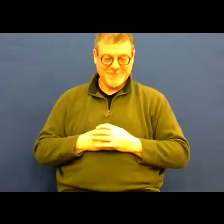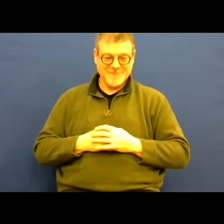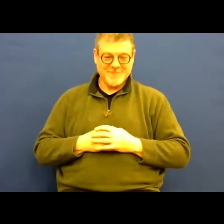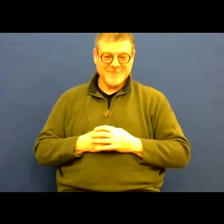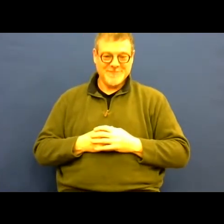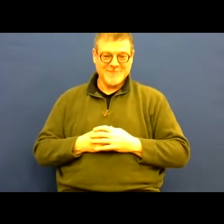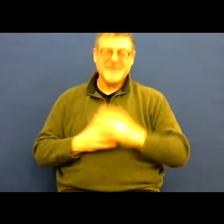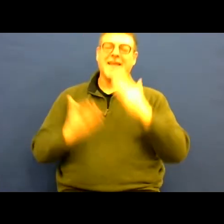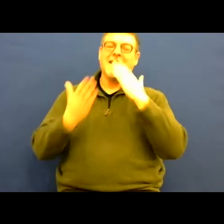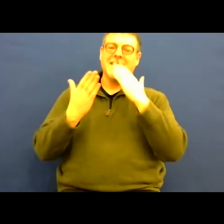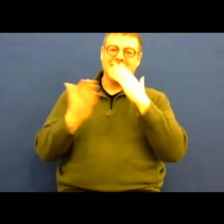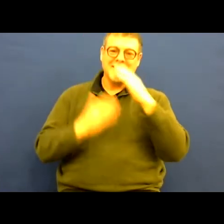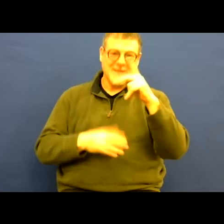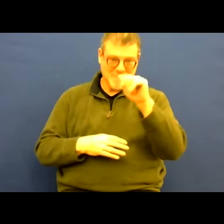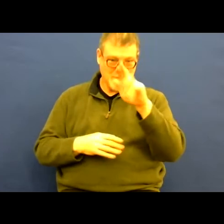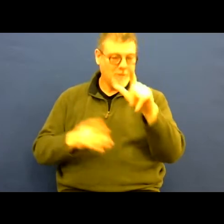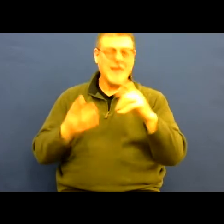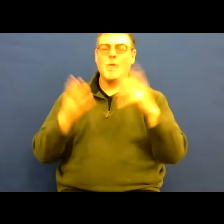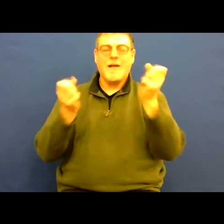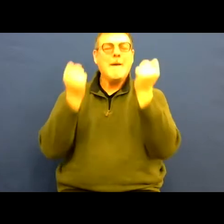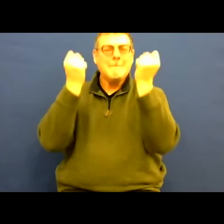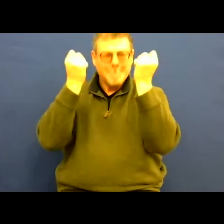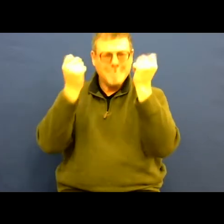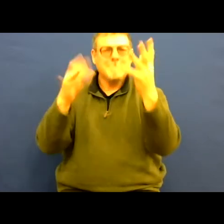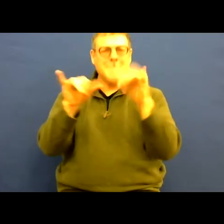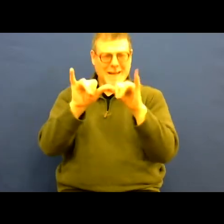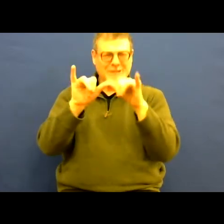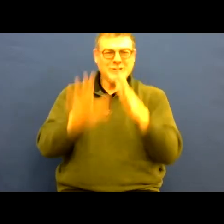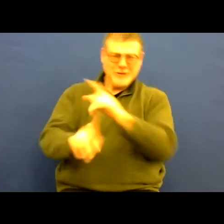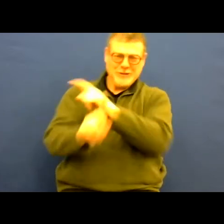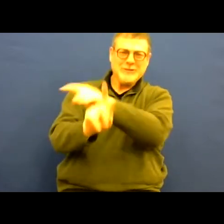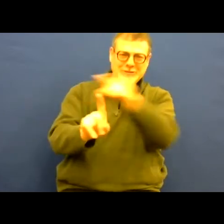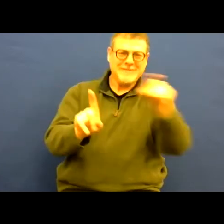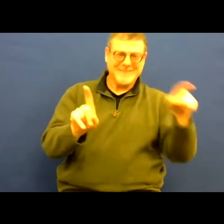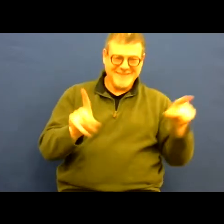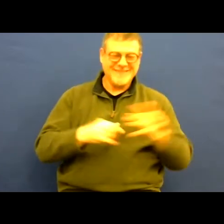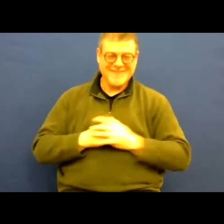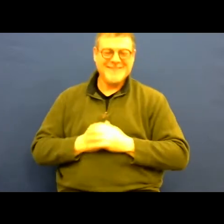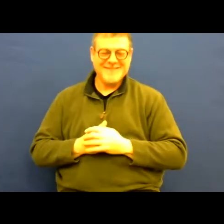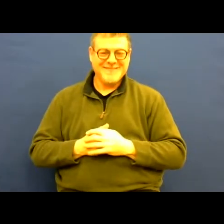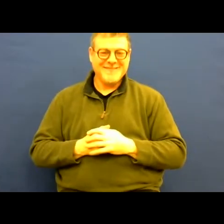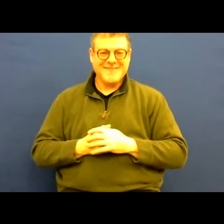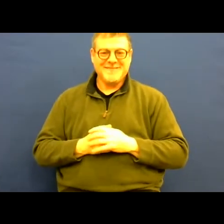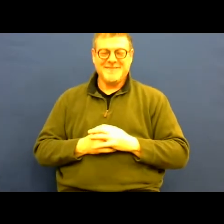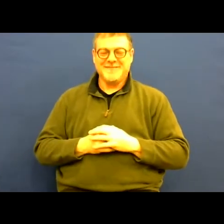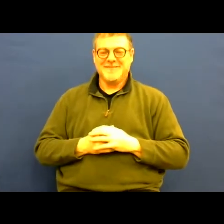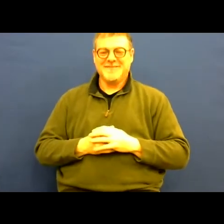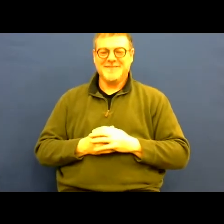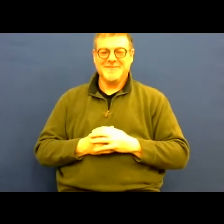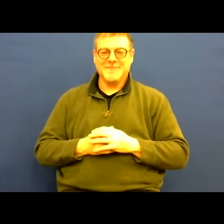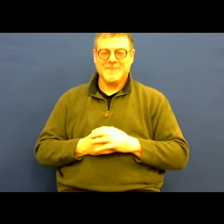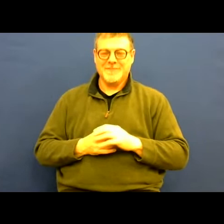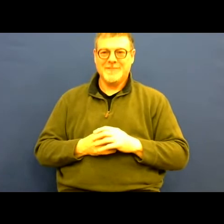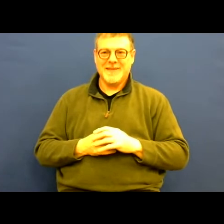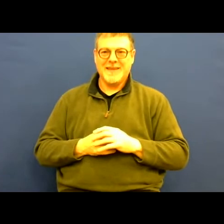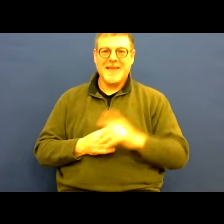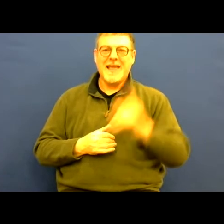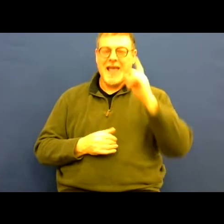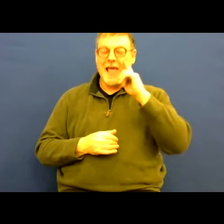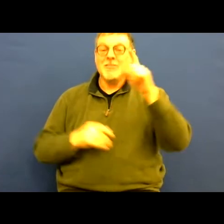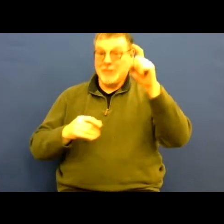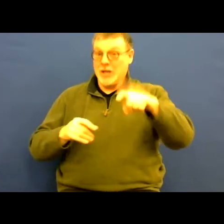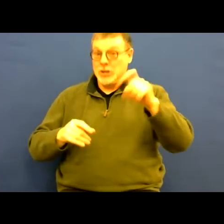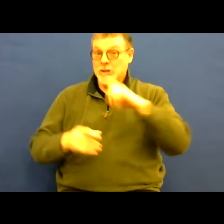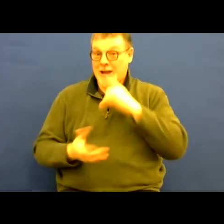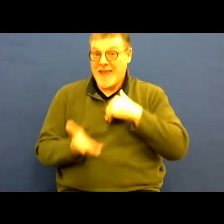Thank you all. Well, there's a whole lot of engineers over in that Say department. You get to. Yeah. I think there should be a cake on Friday, but I'm